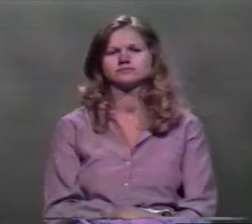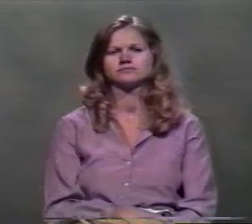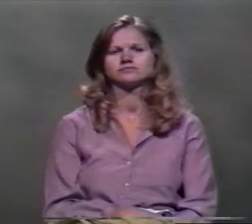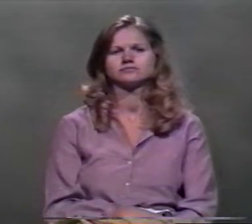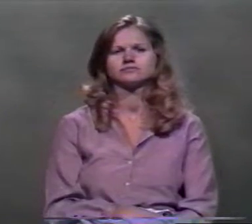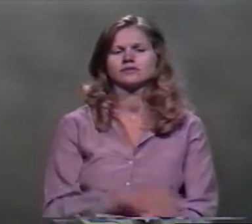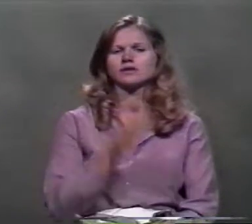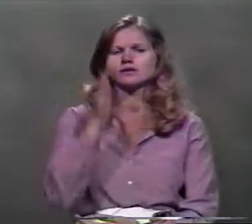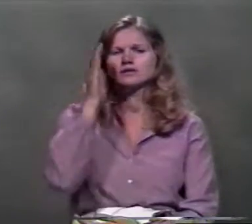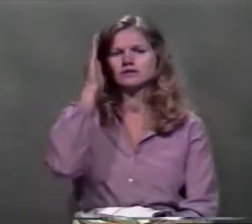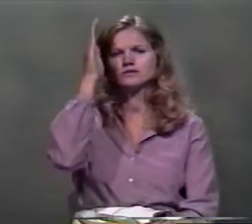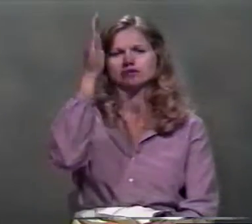Future.